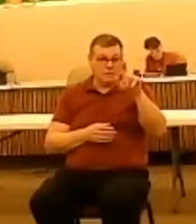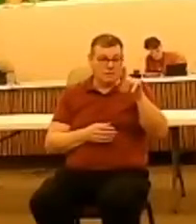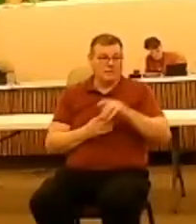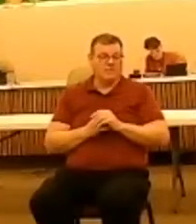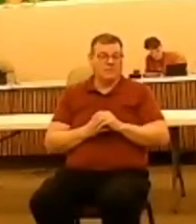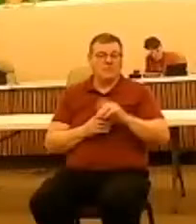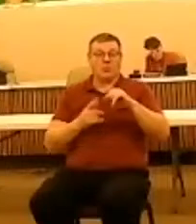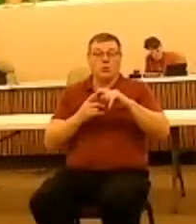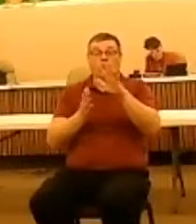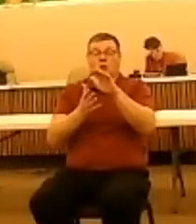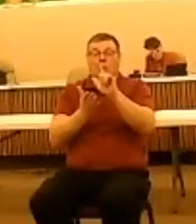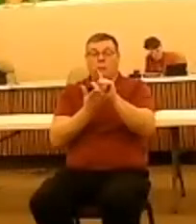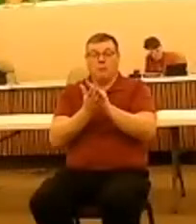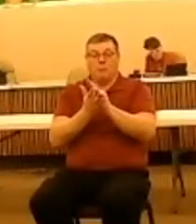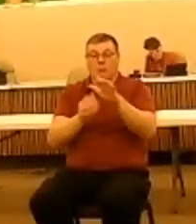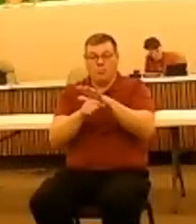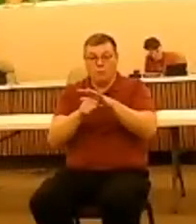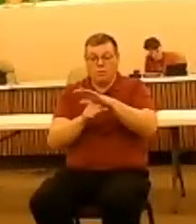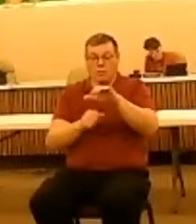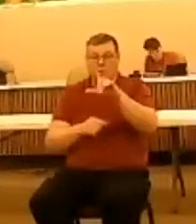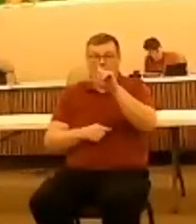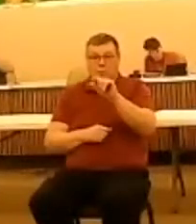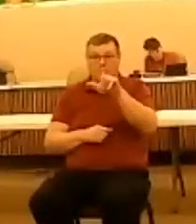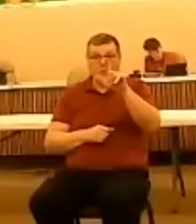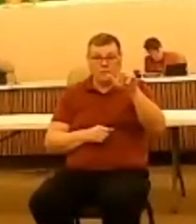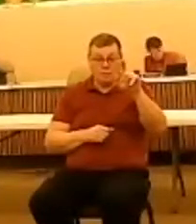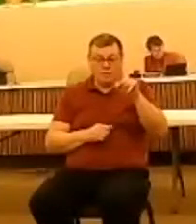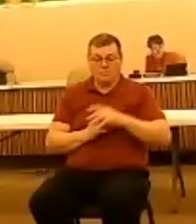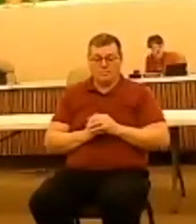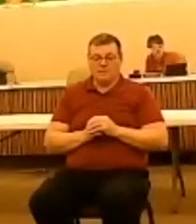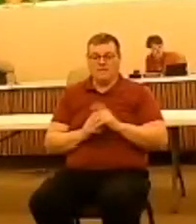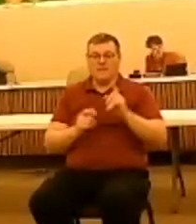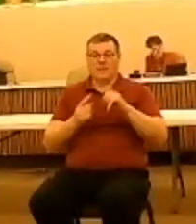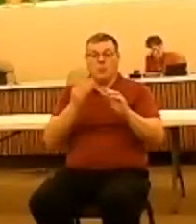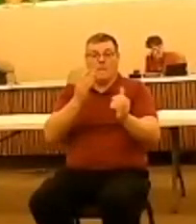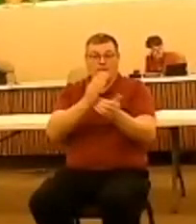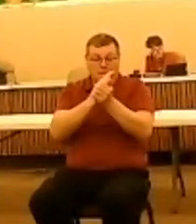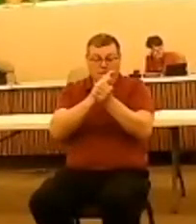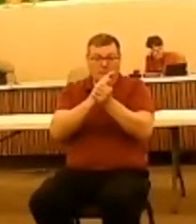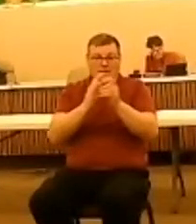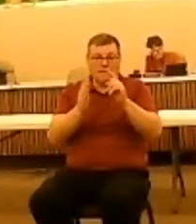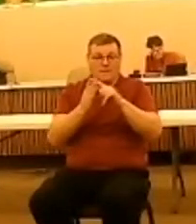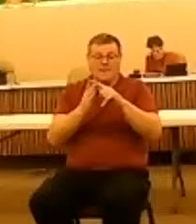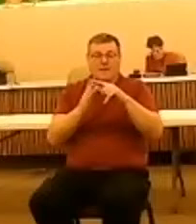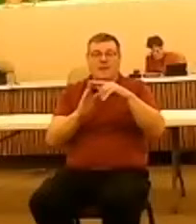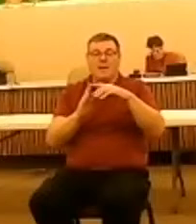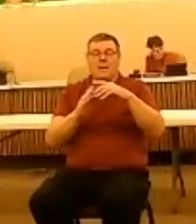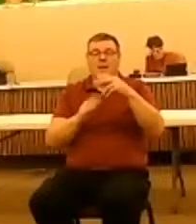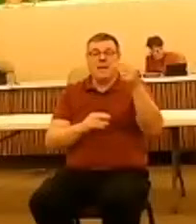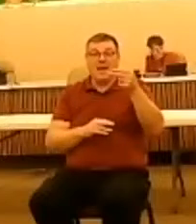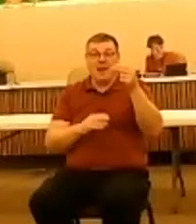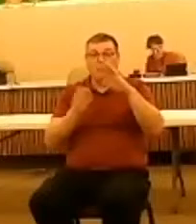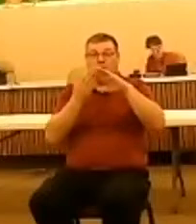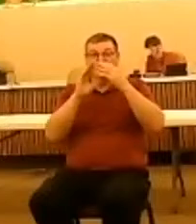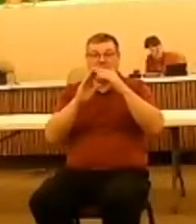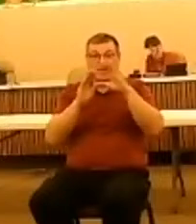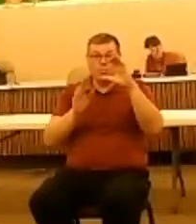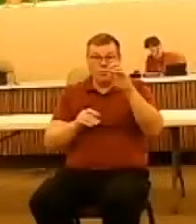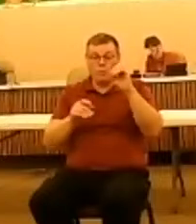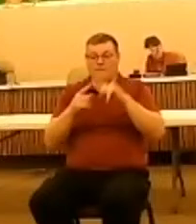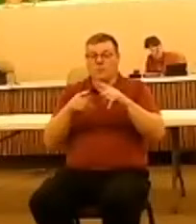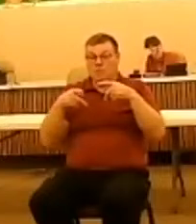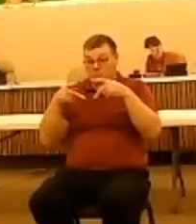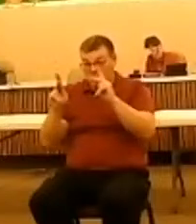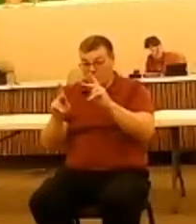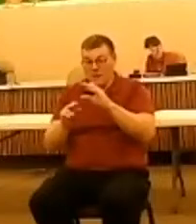law number 2 of 2021 to amend the Henrietta Town Code to revise permitted and prohibited